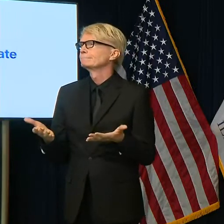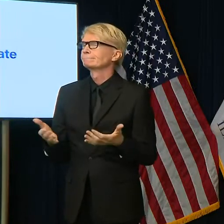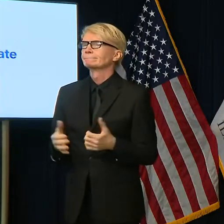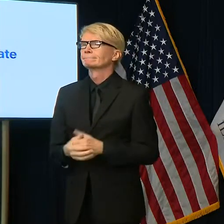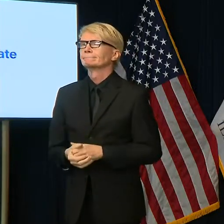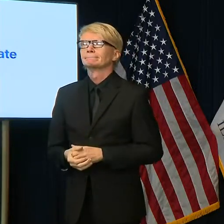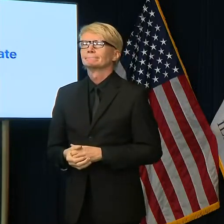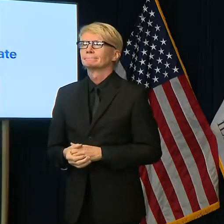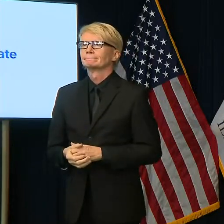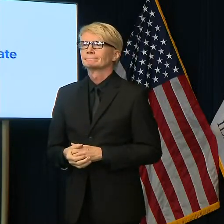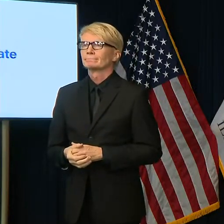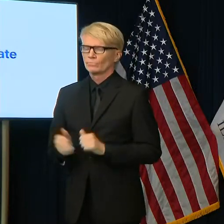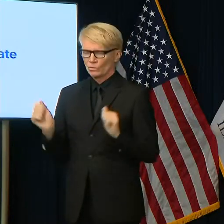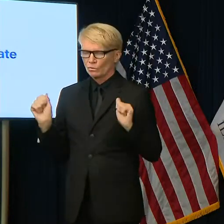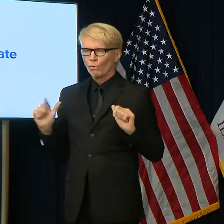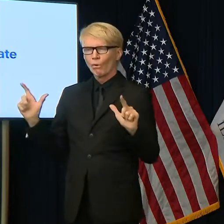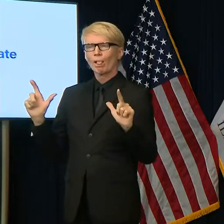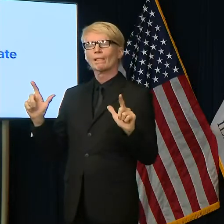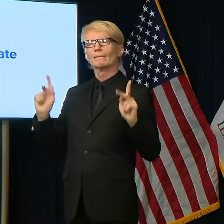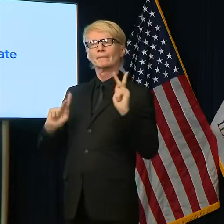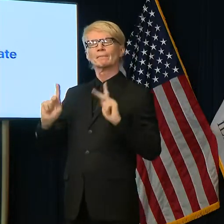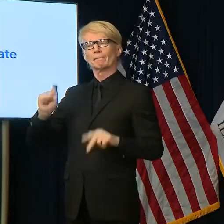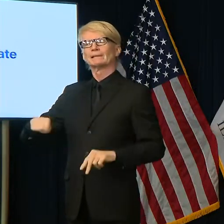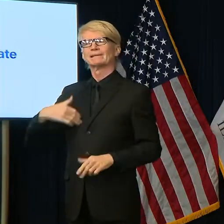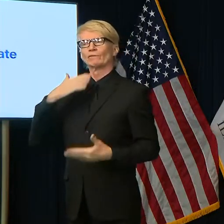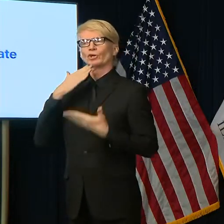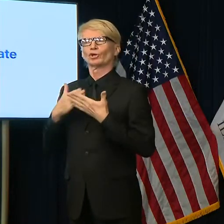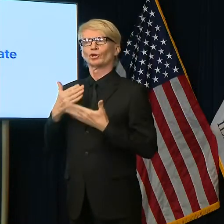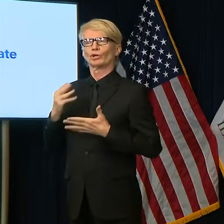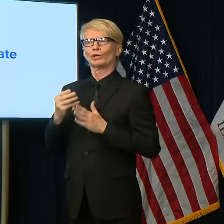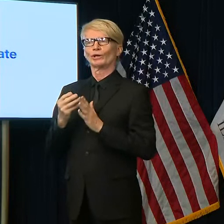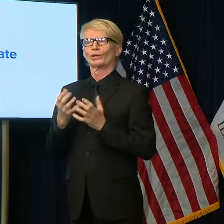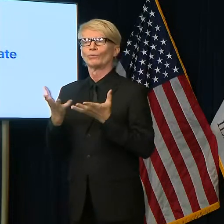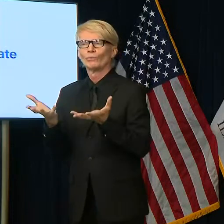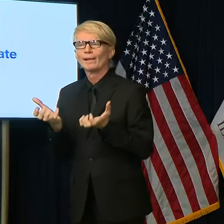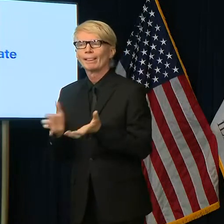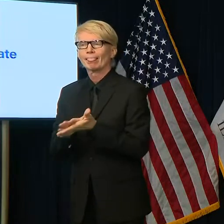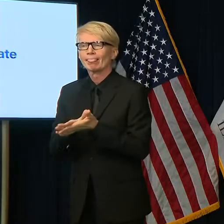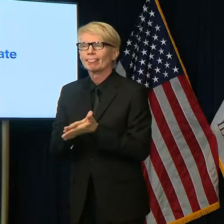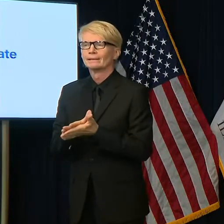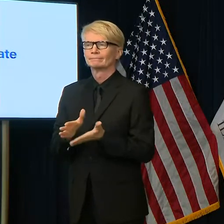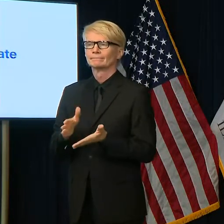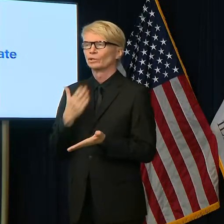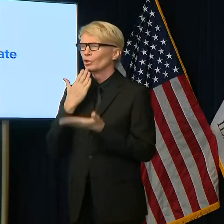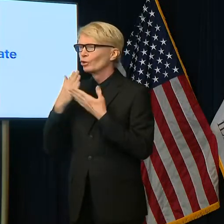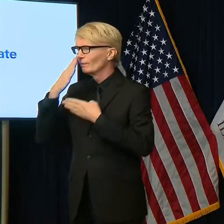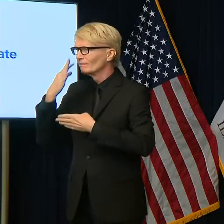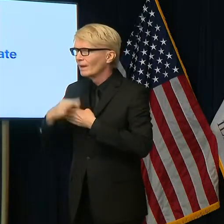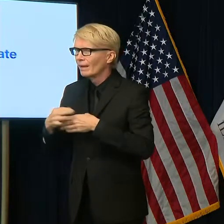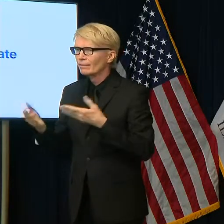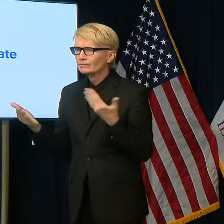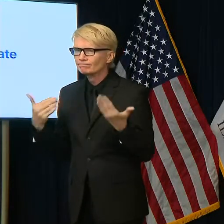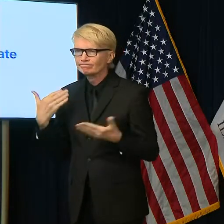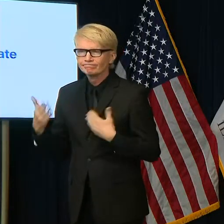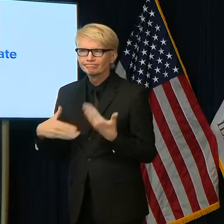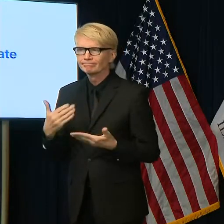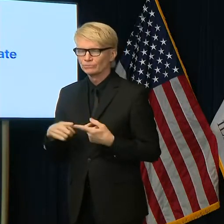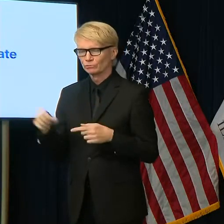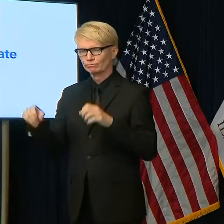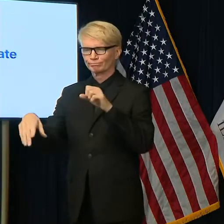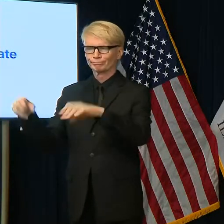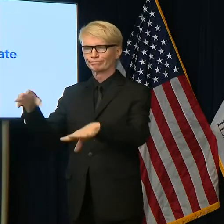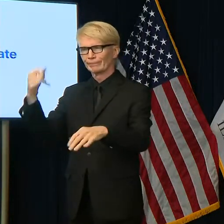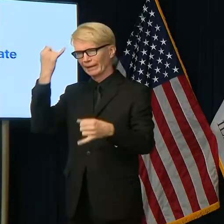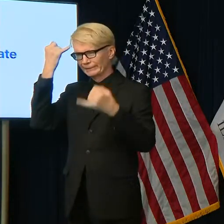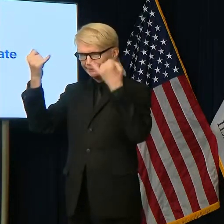everybody acting with goodwill and good faith in getting all of the best ideas on the